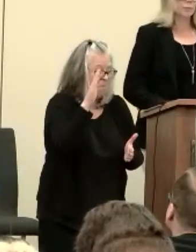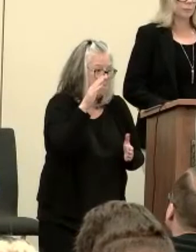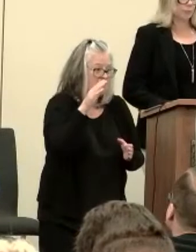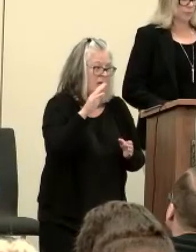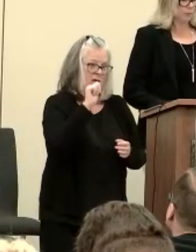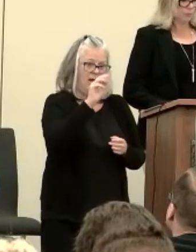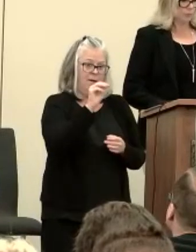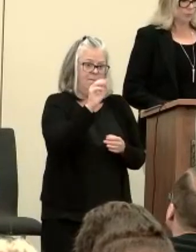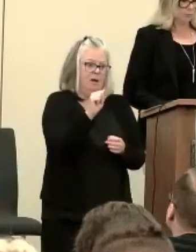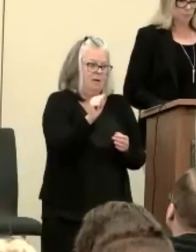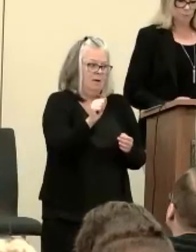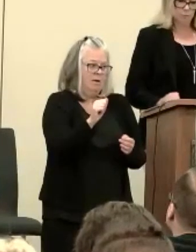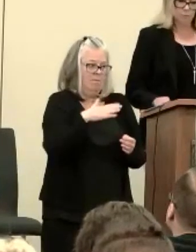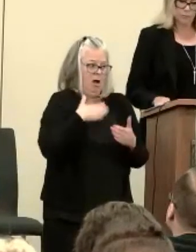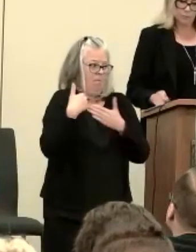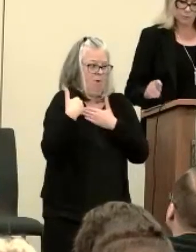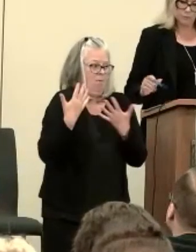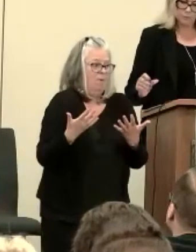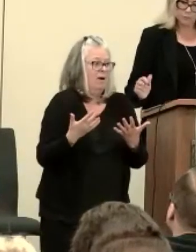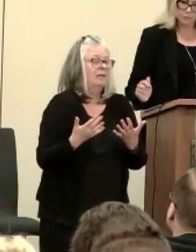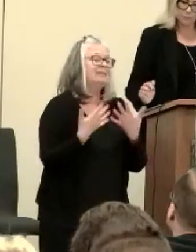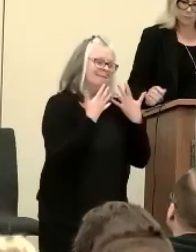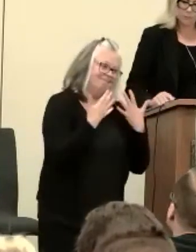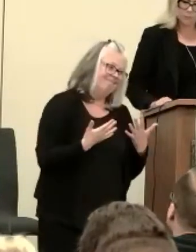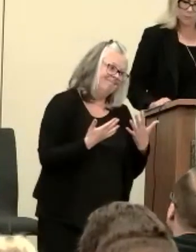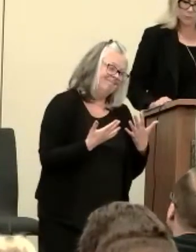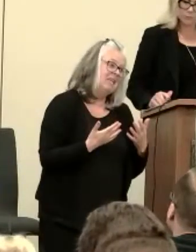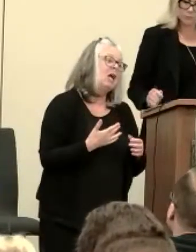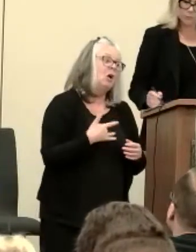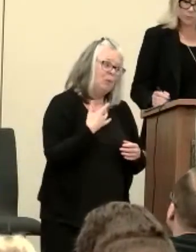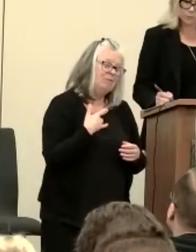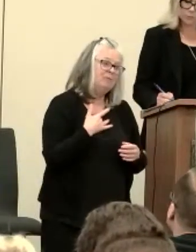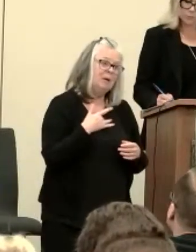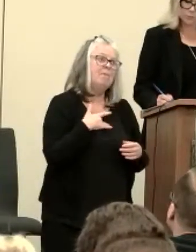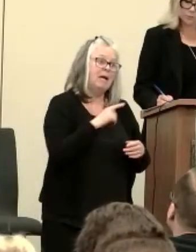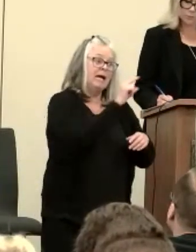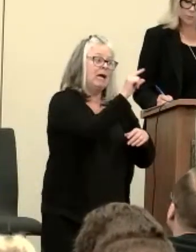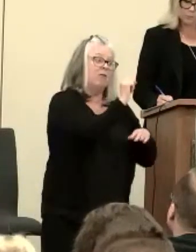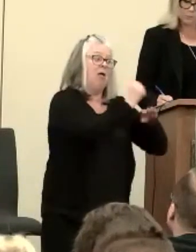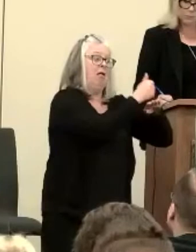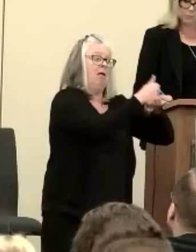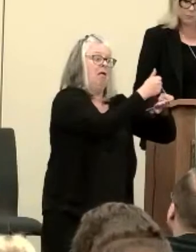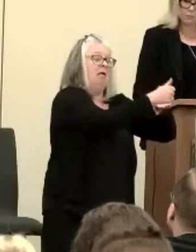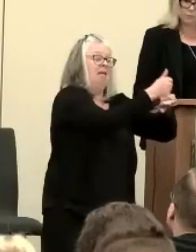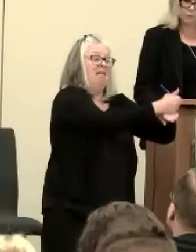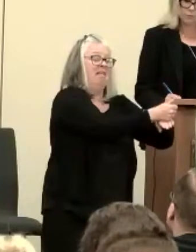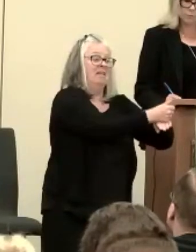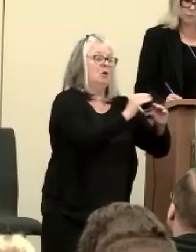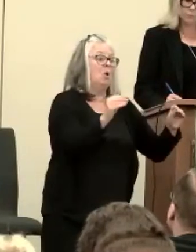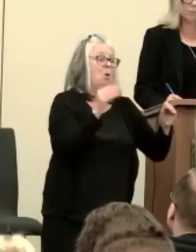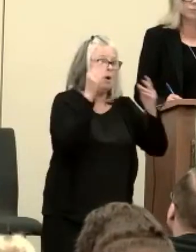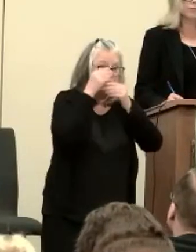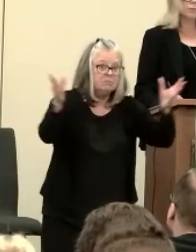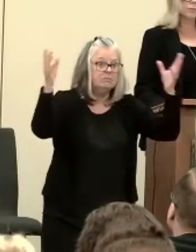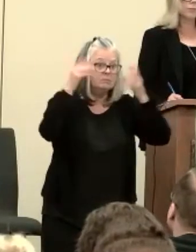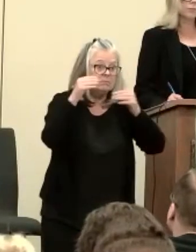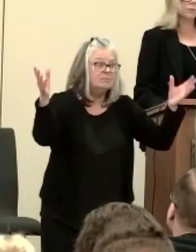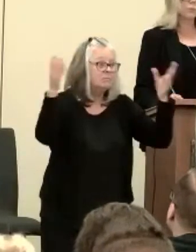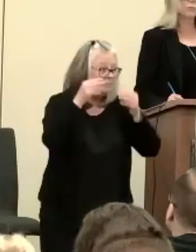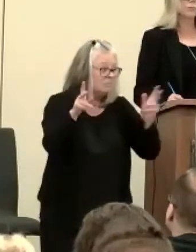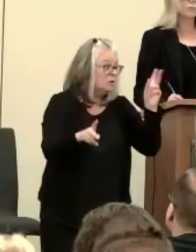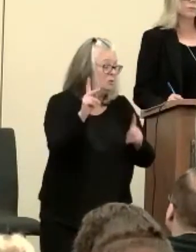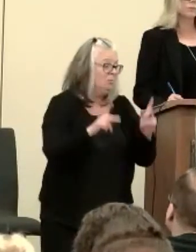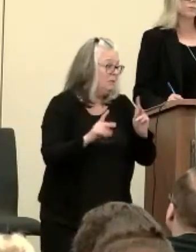AMA. And unfortunately, we find that a lot with government programs because there's not really a public awareness campaign.